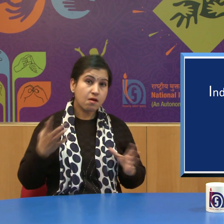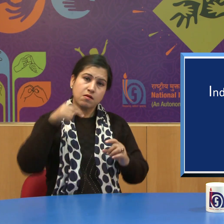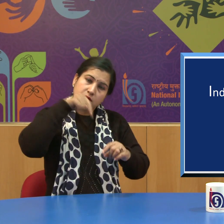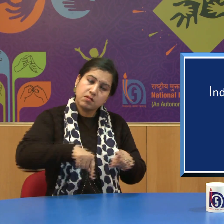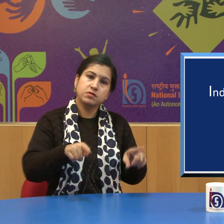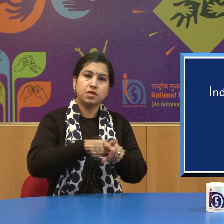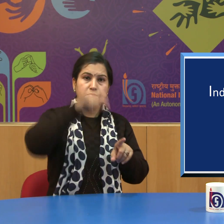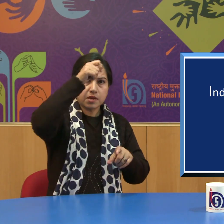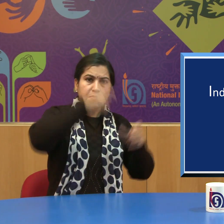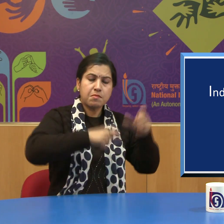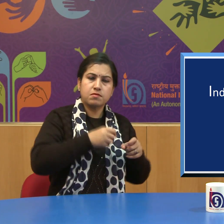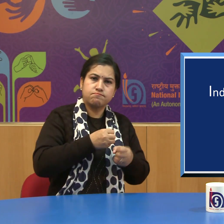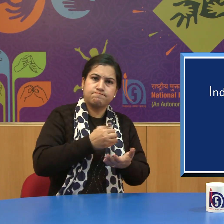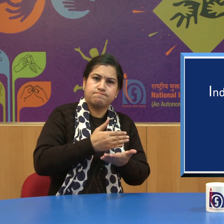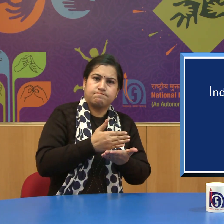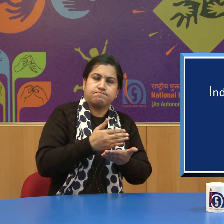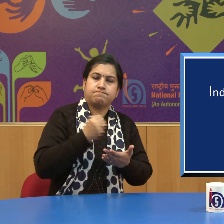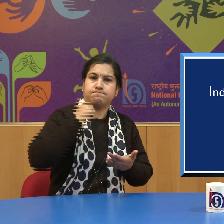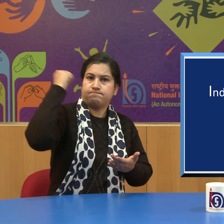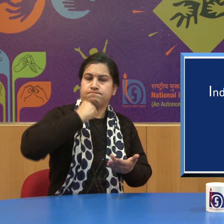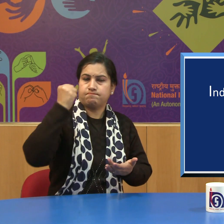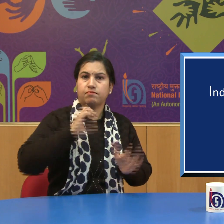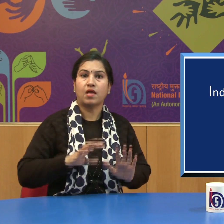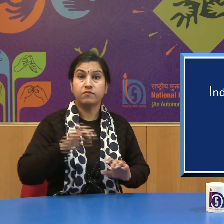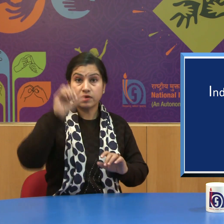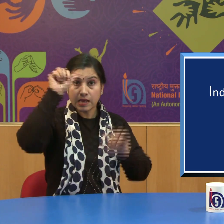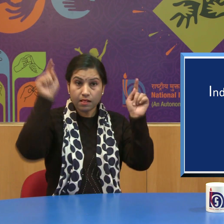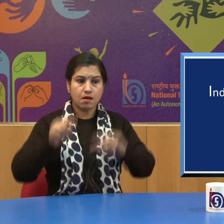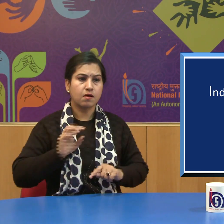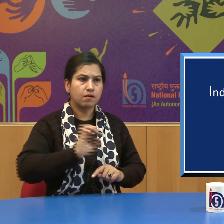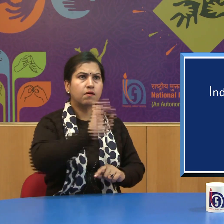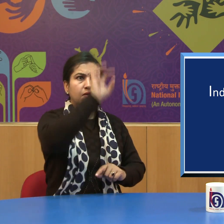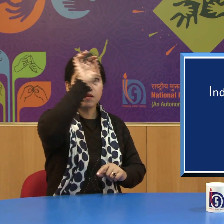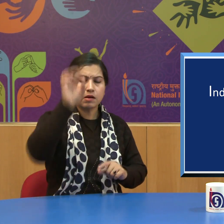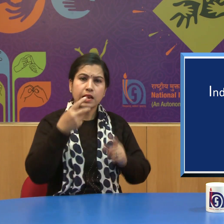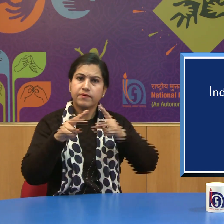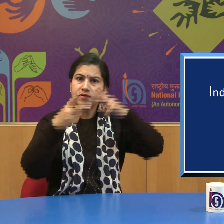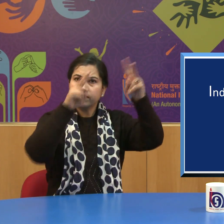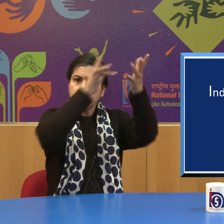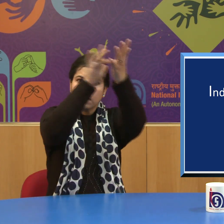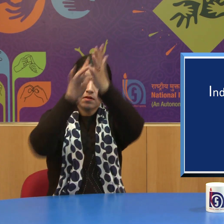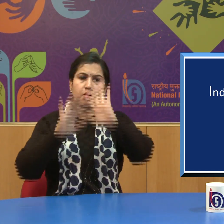People in different parts of the country rebelled against the British rule.